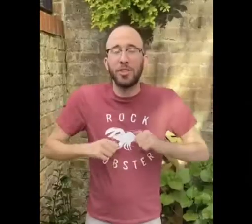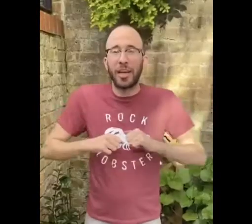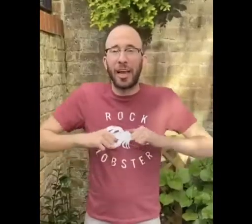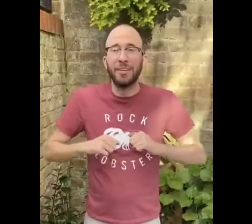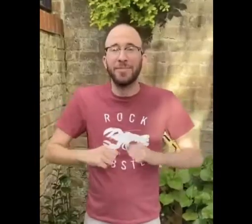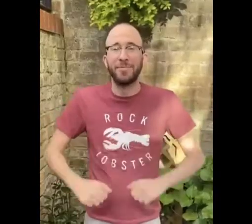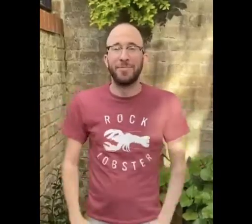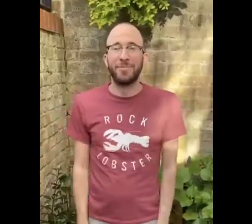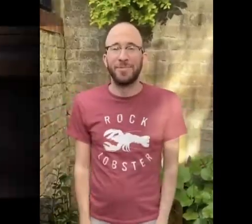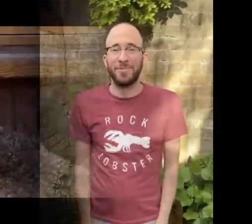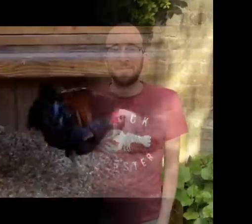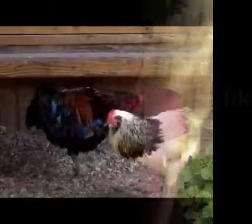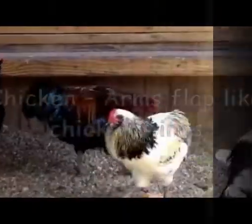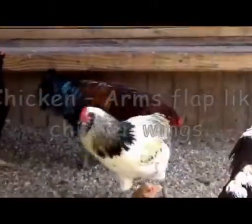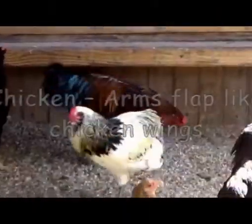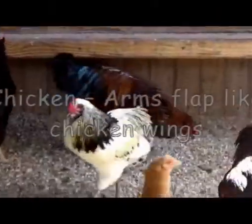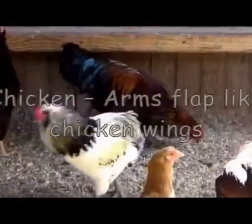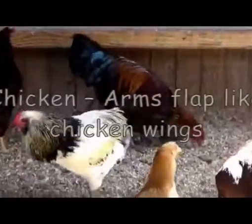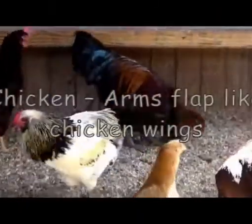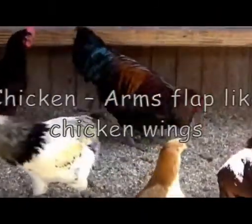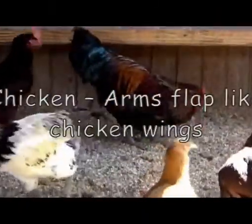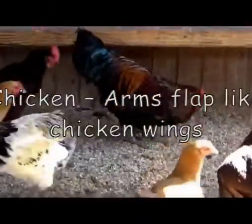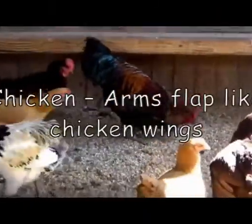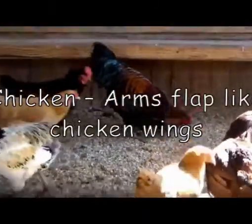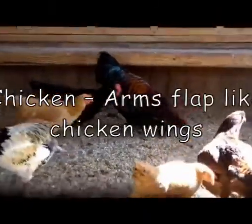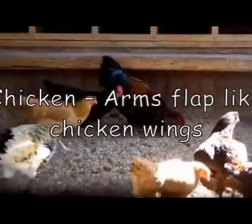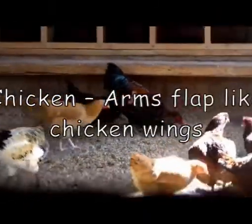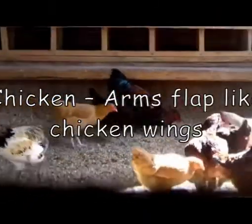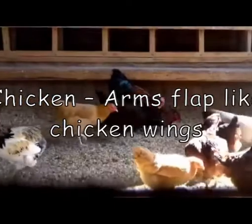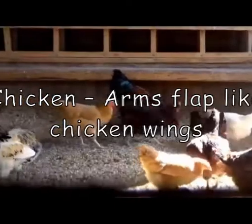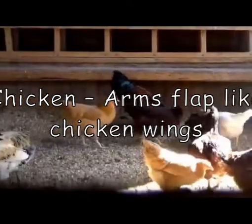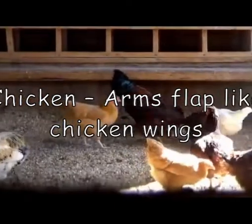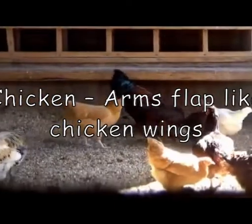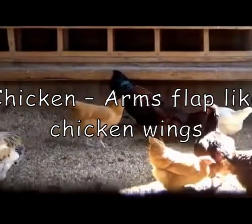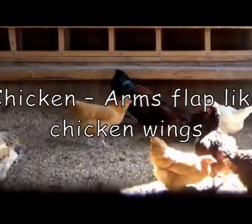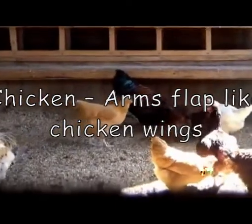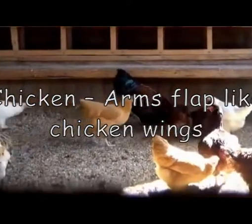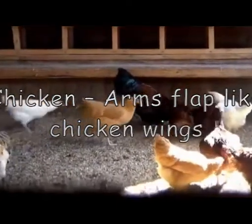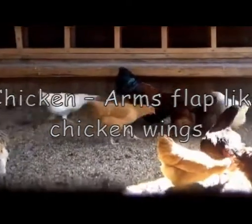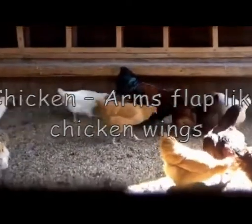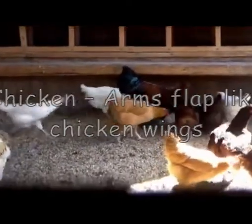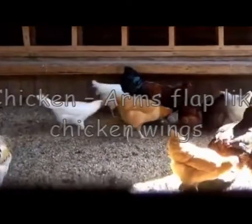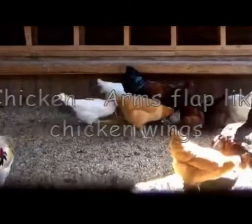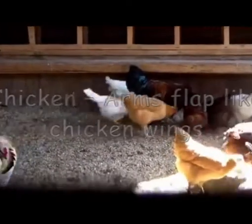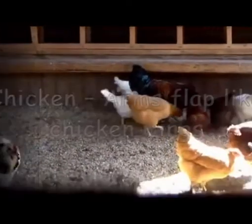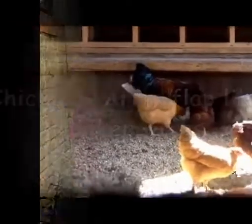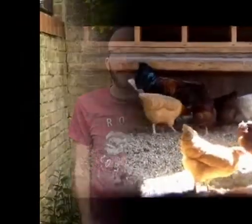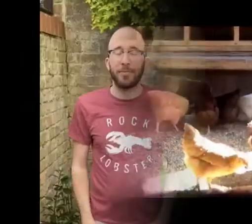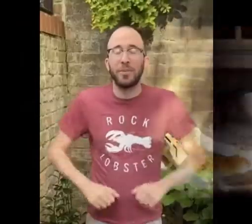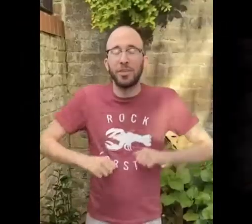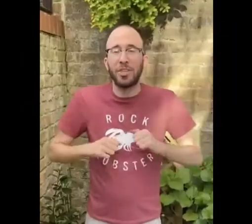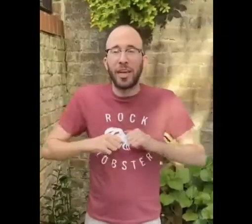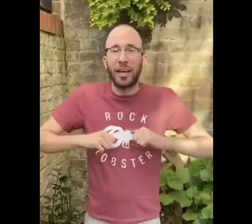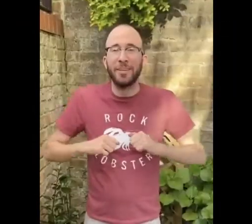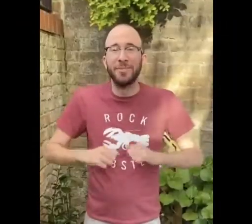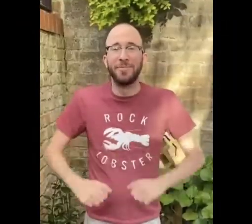Chicken. The bare necessities of life will come to you. They'll